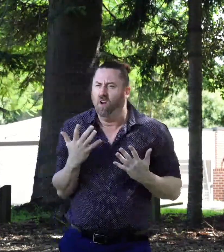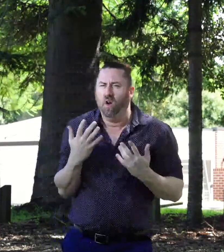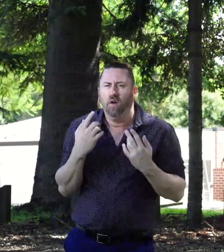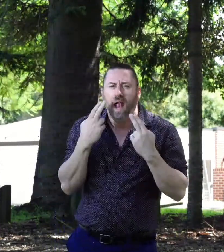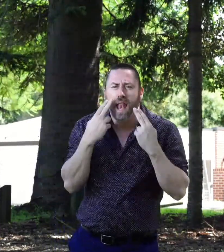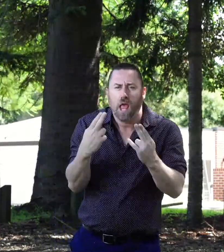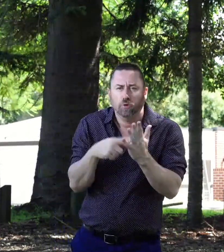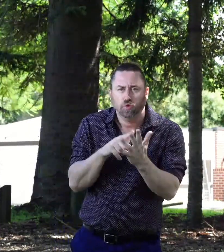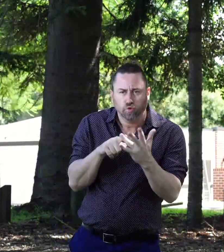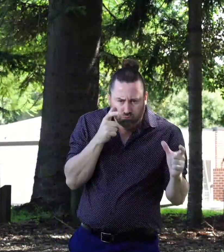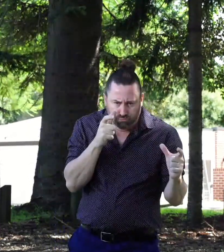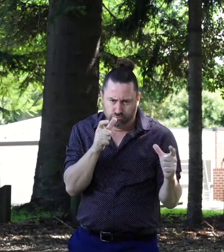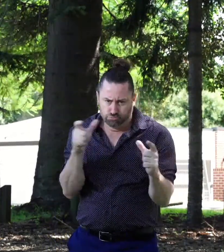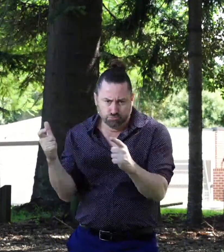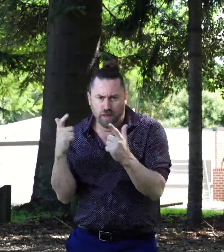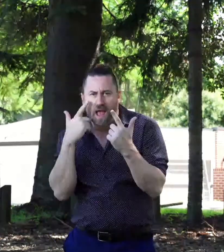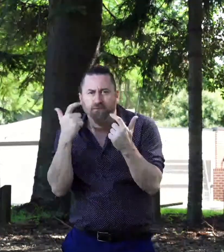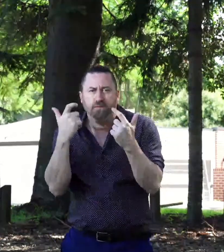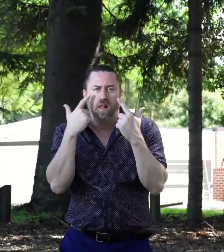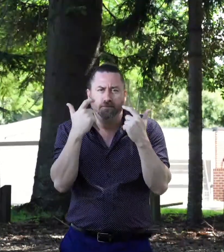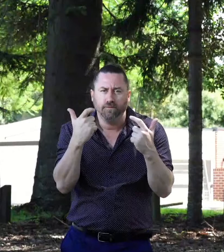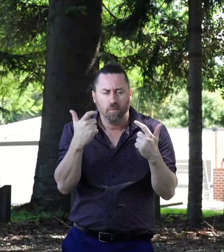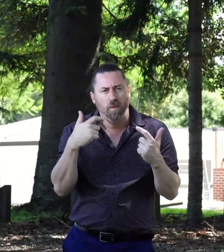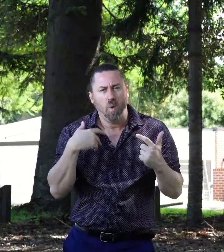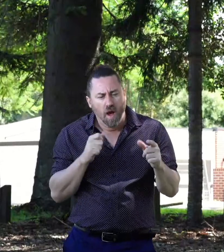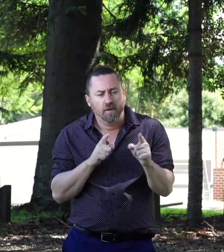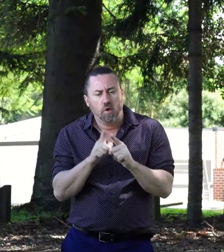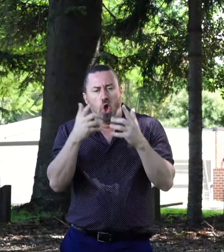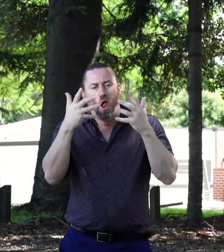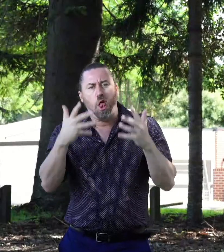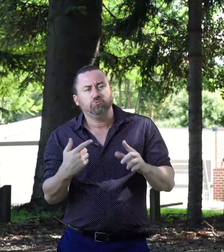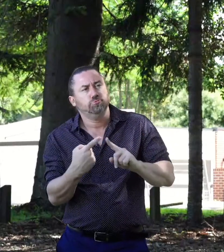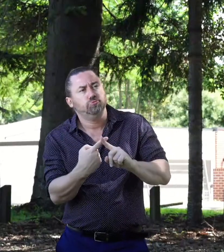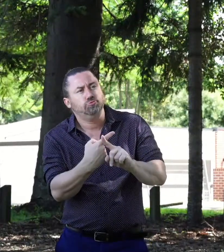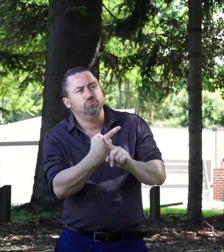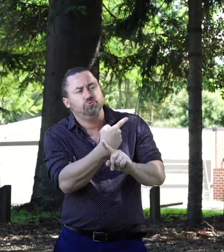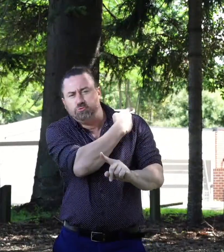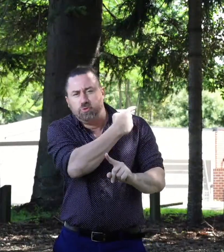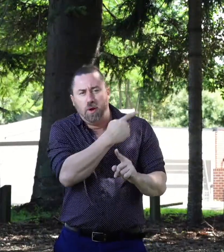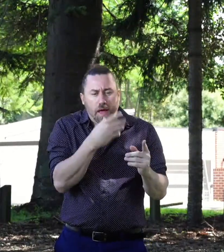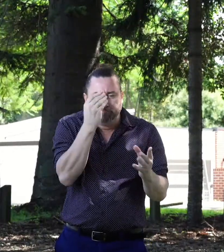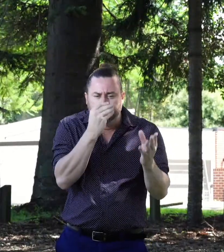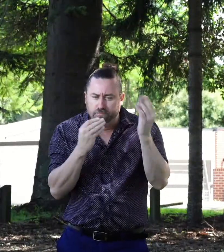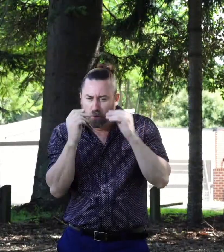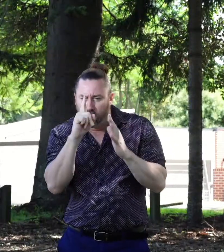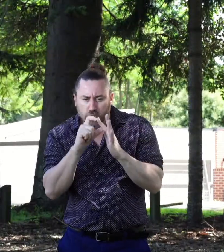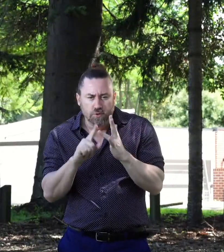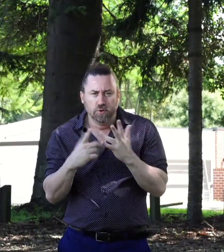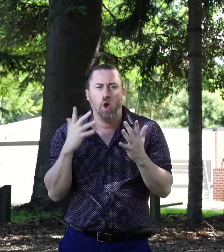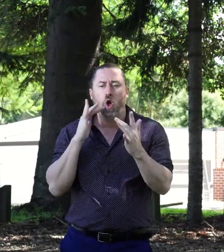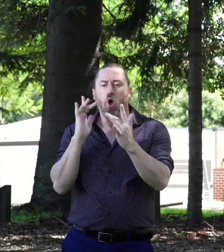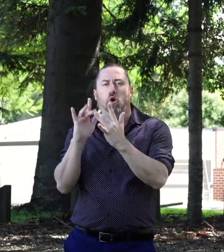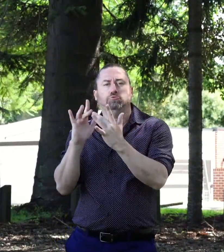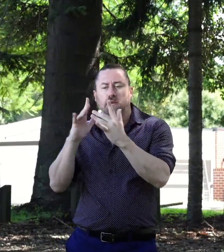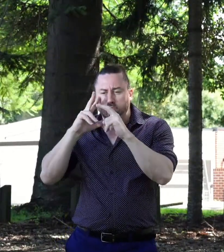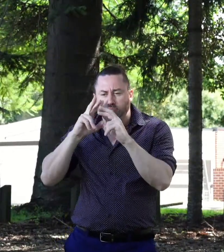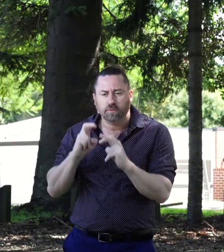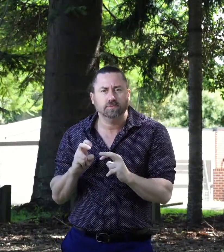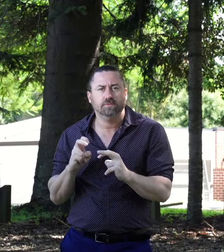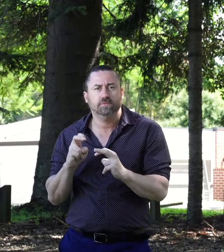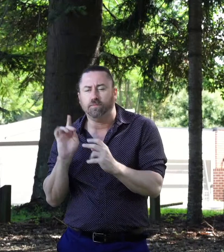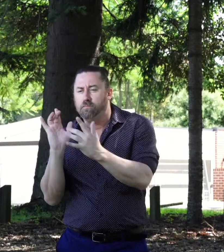but, we've learned a lot over the pandemic. Our contact tracing is in place. We've got excellent contact